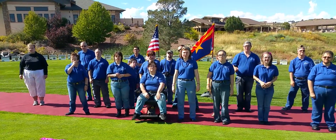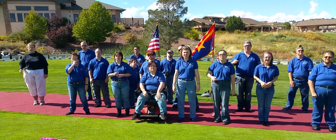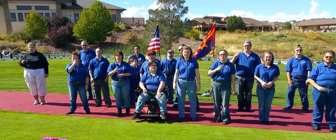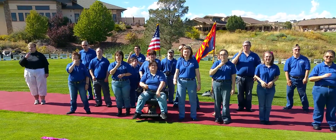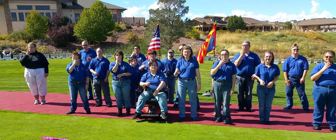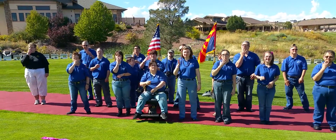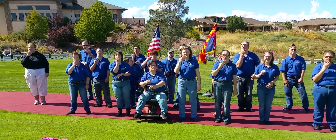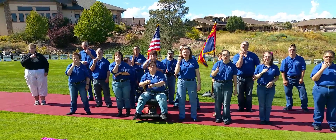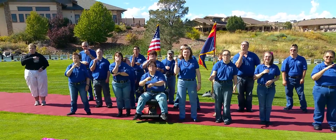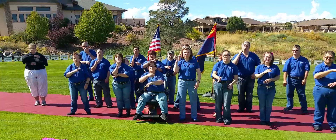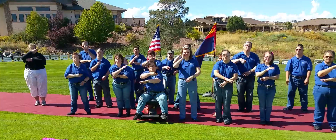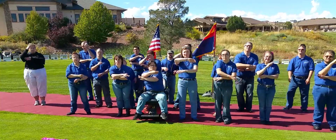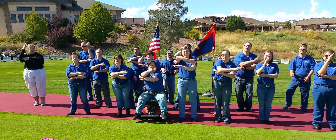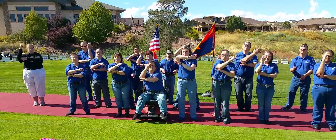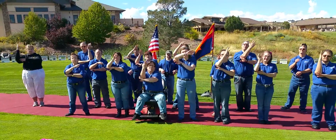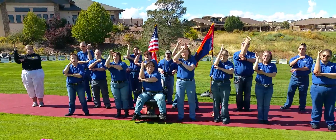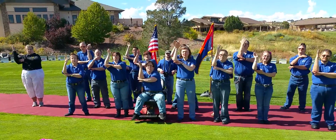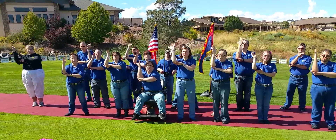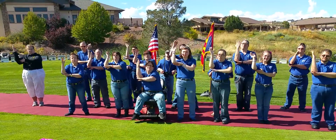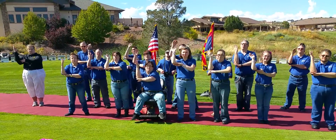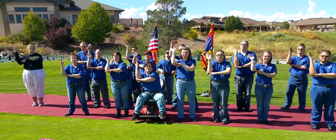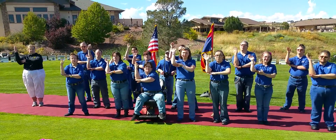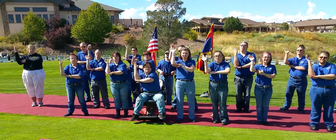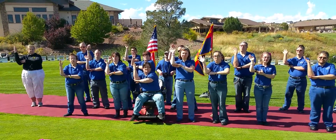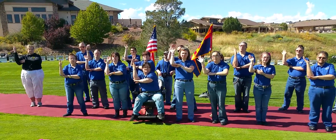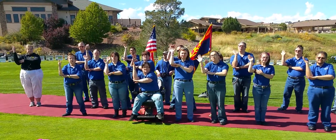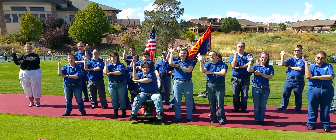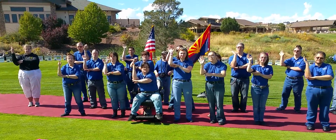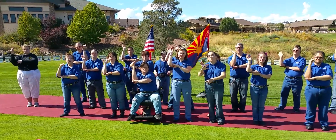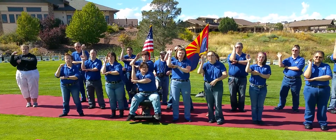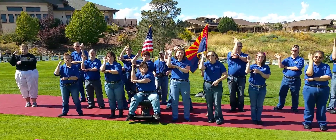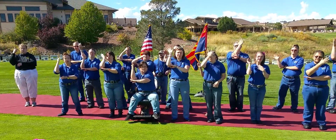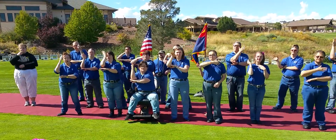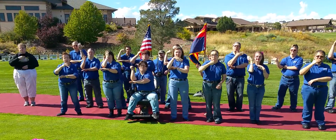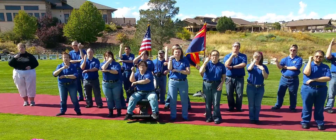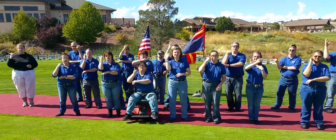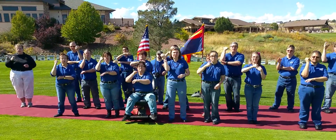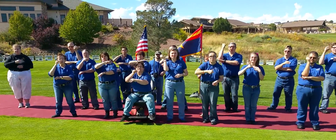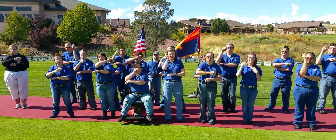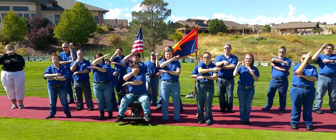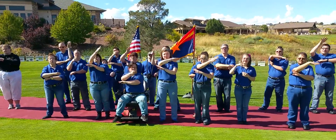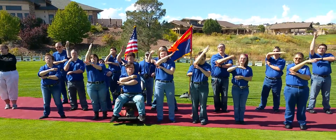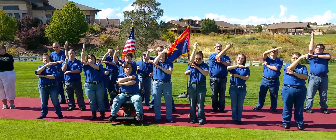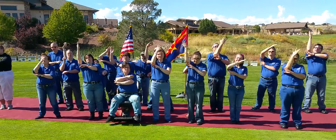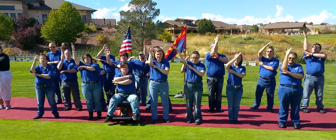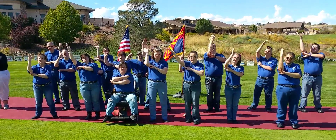The colors of the rainbow, so pretty in the skies,